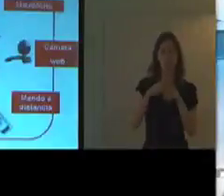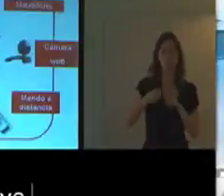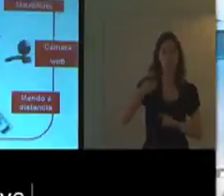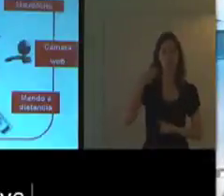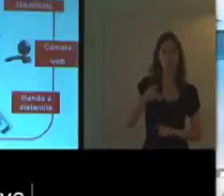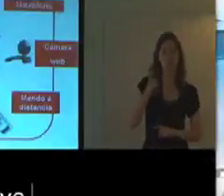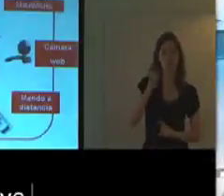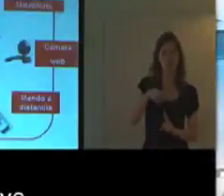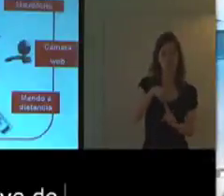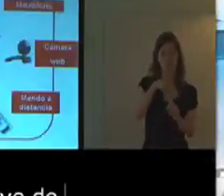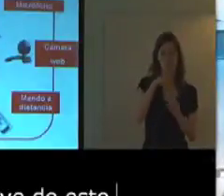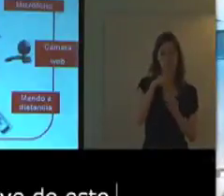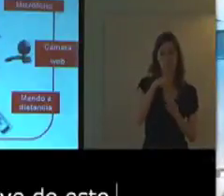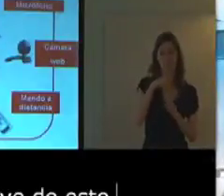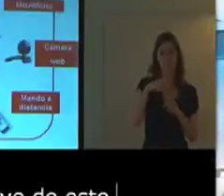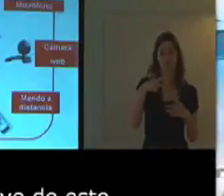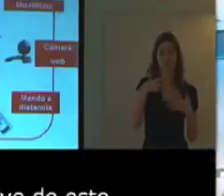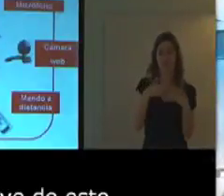elements